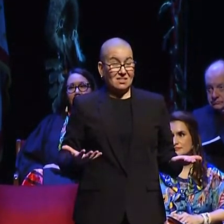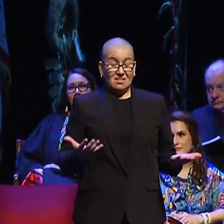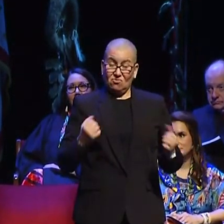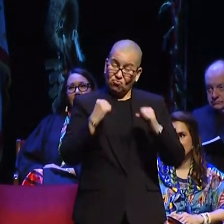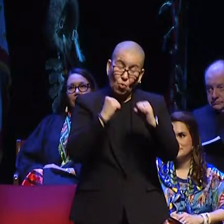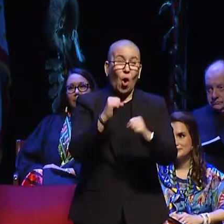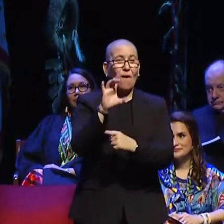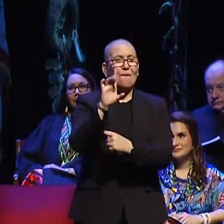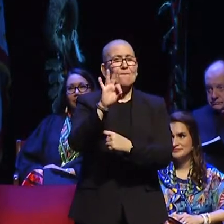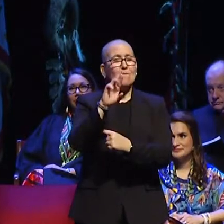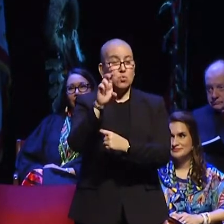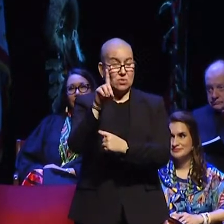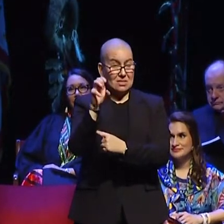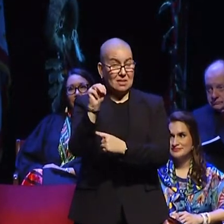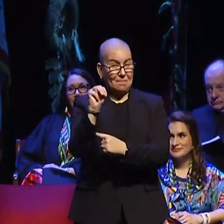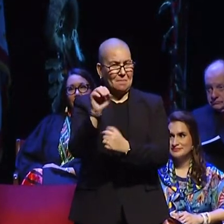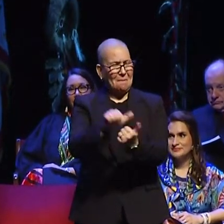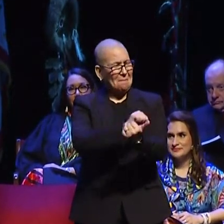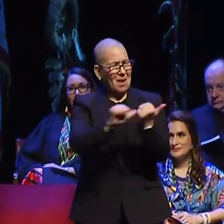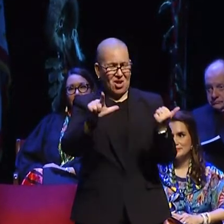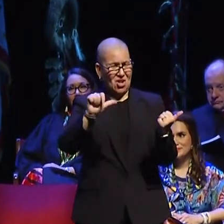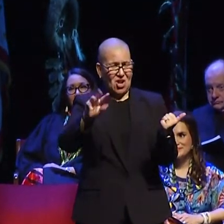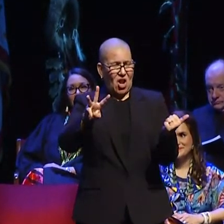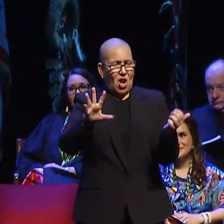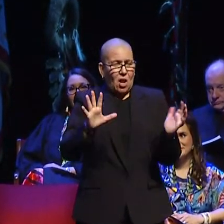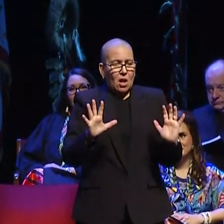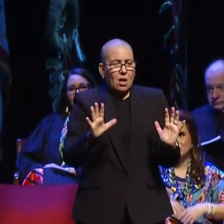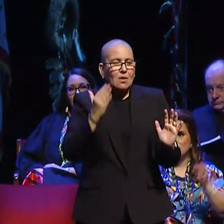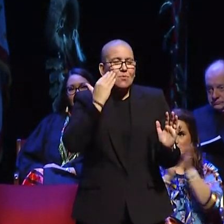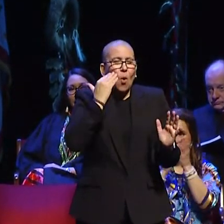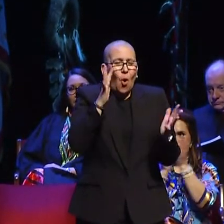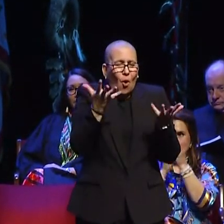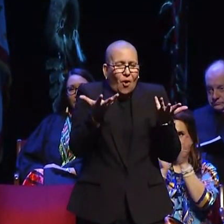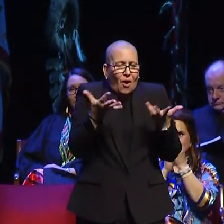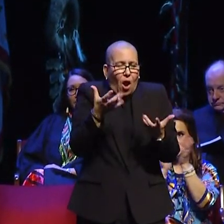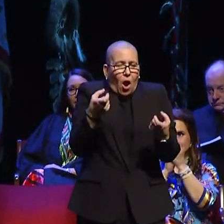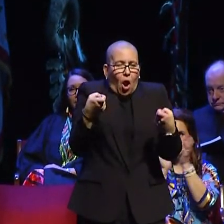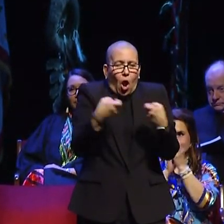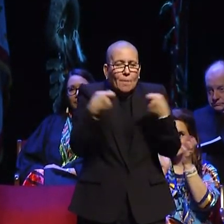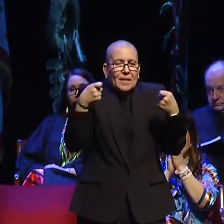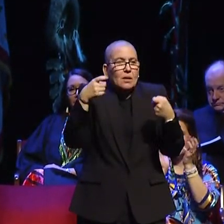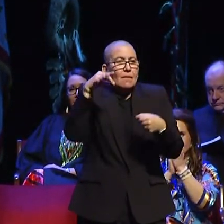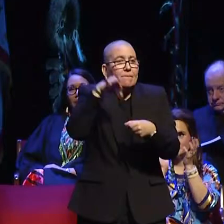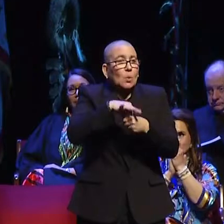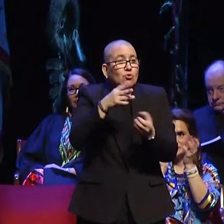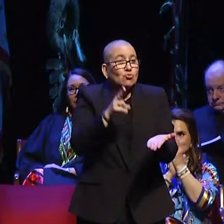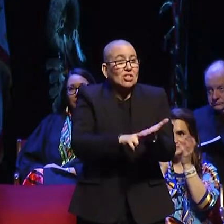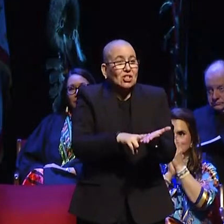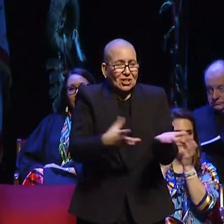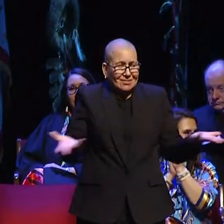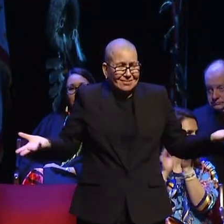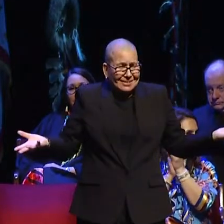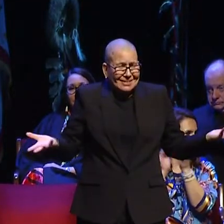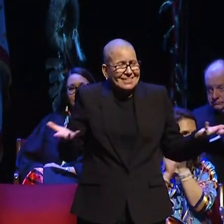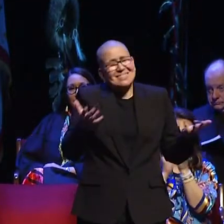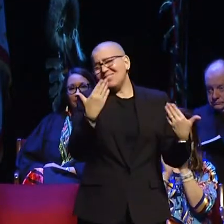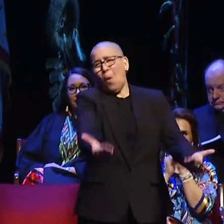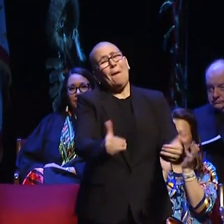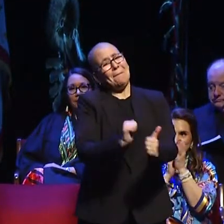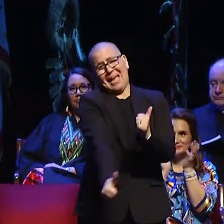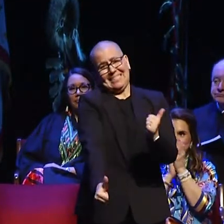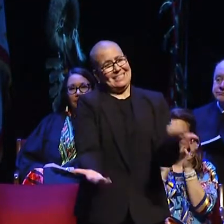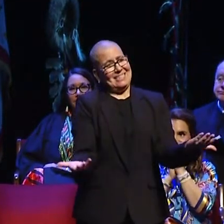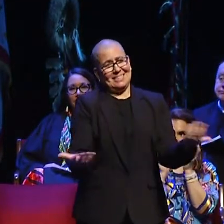set of initiatives like automatic voter registration and all of the other things to make sure that happens. So.